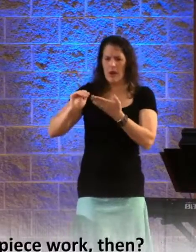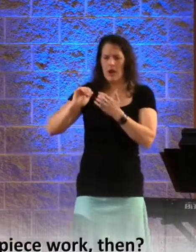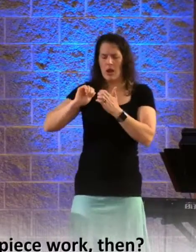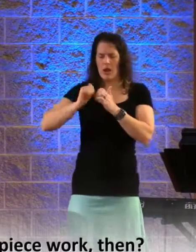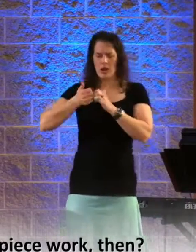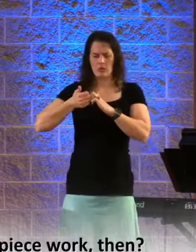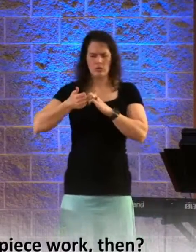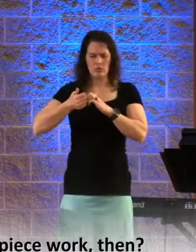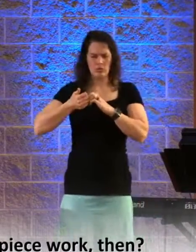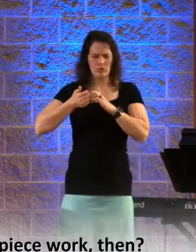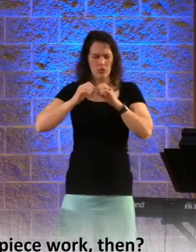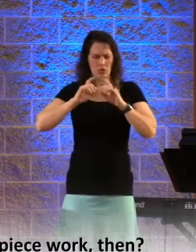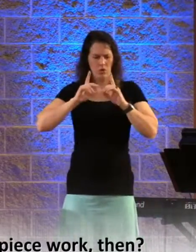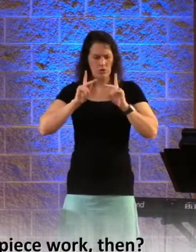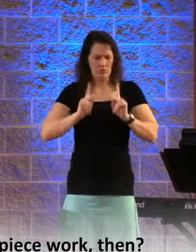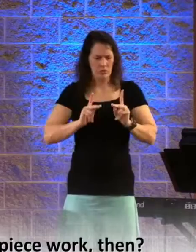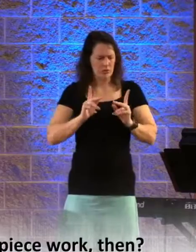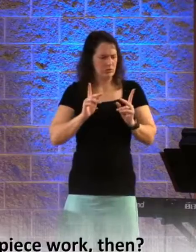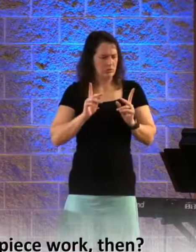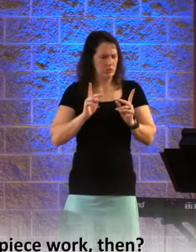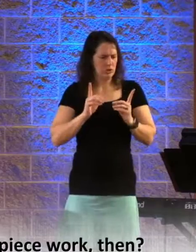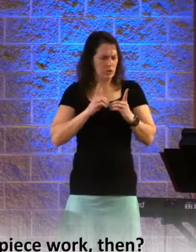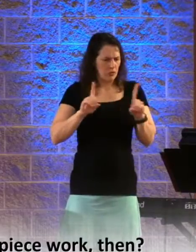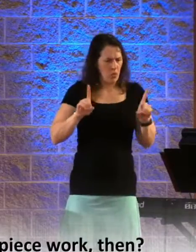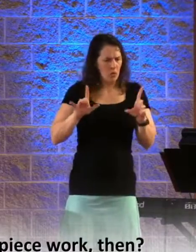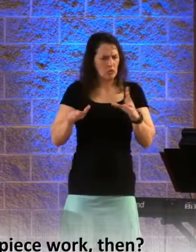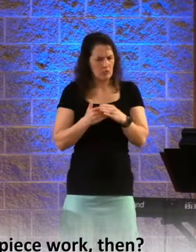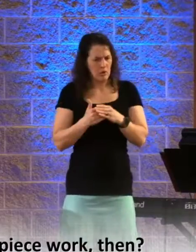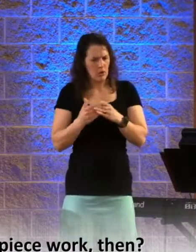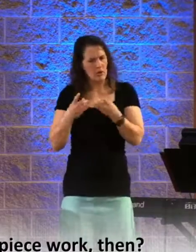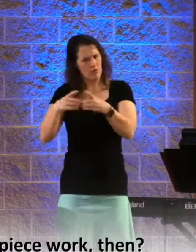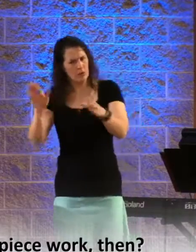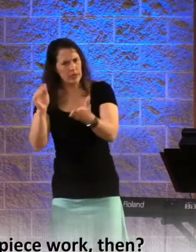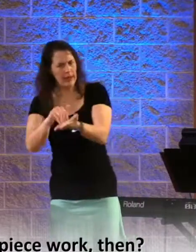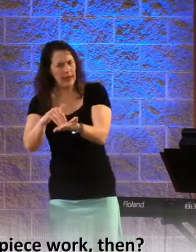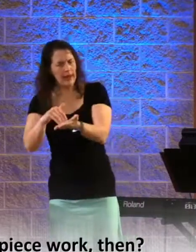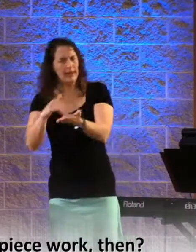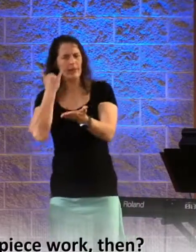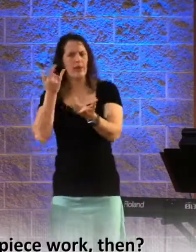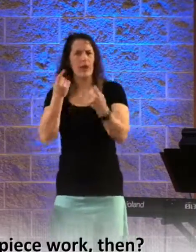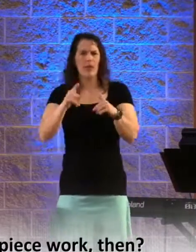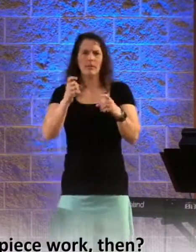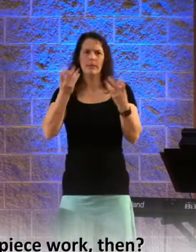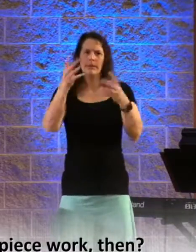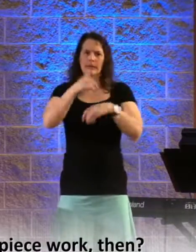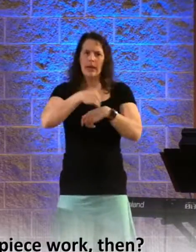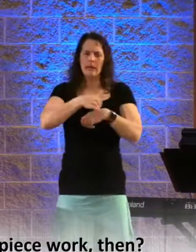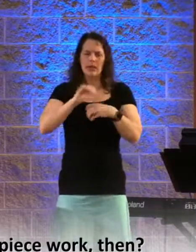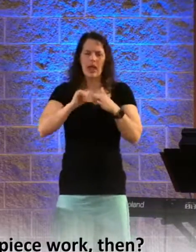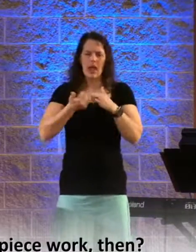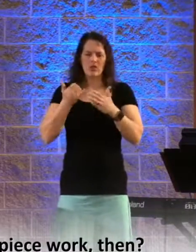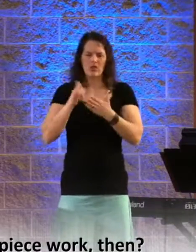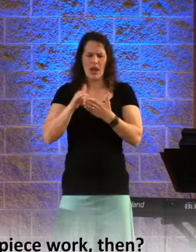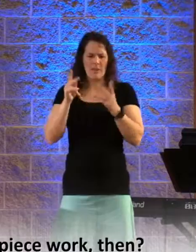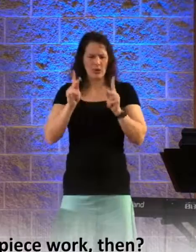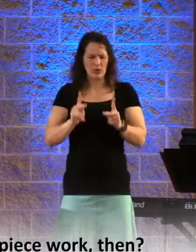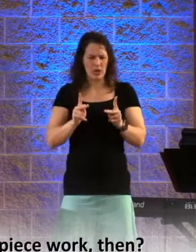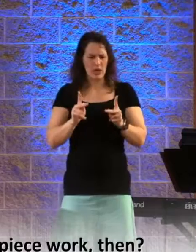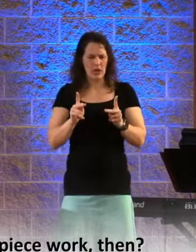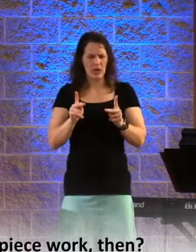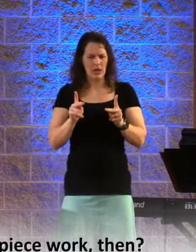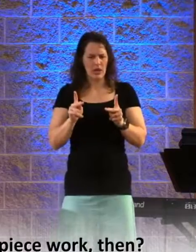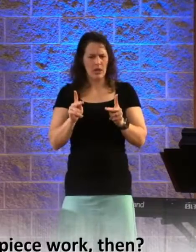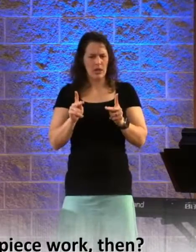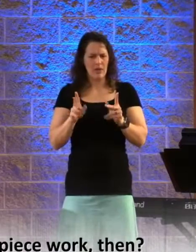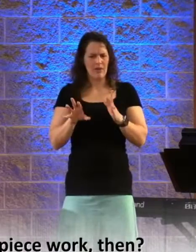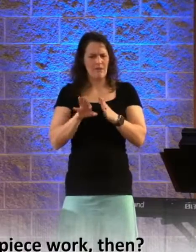remarried, or has been divorced and remarried and then divorced again, or this has happened several times, how does this person find their way into the grace